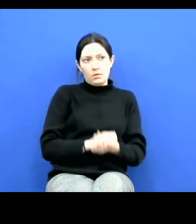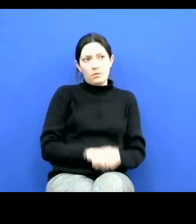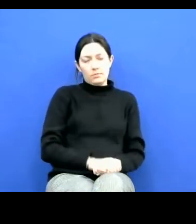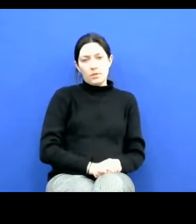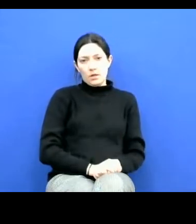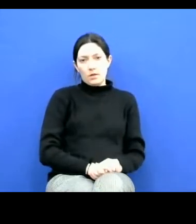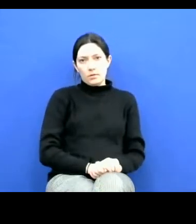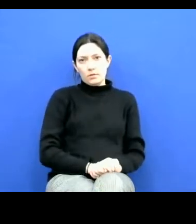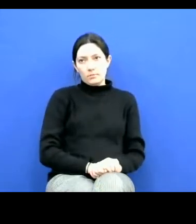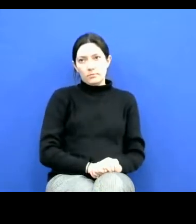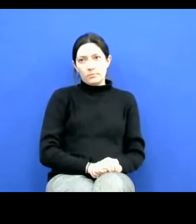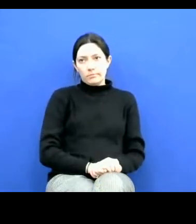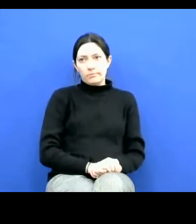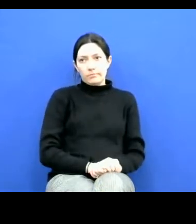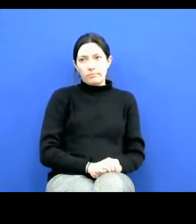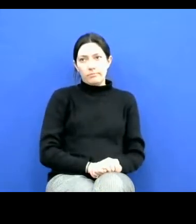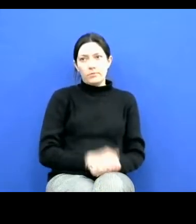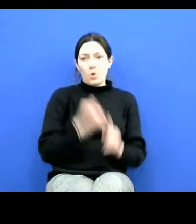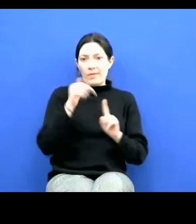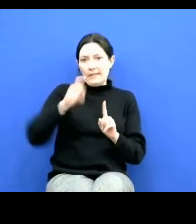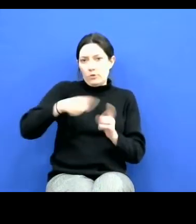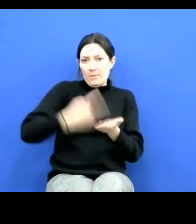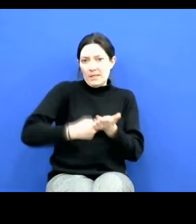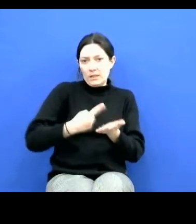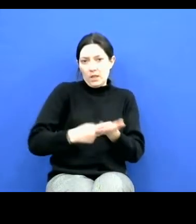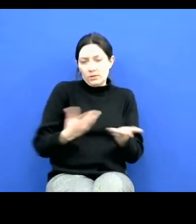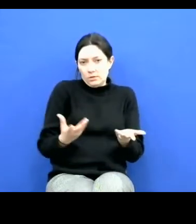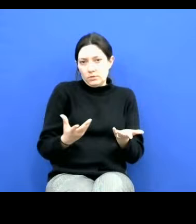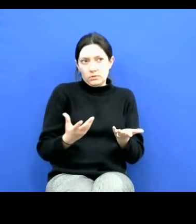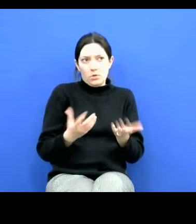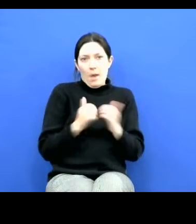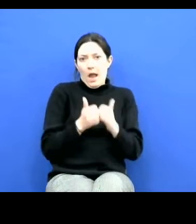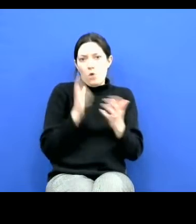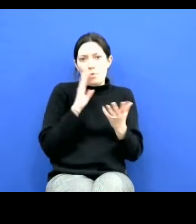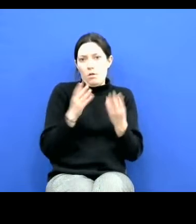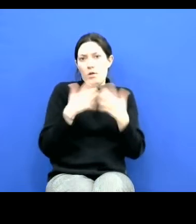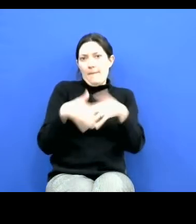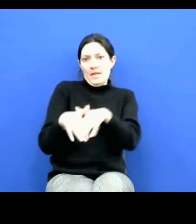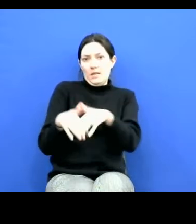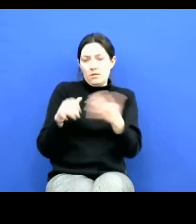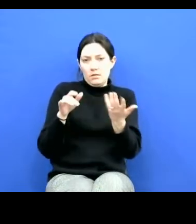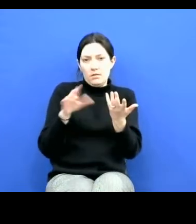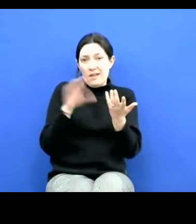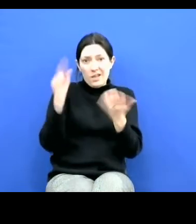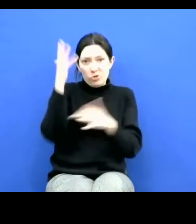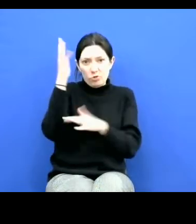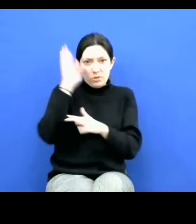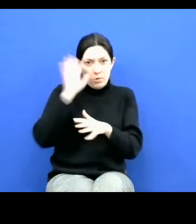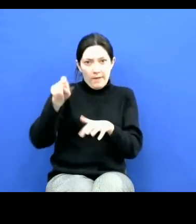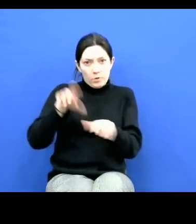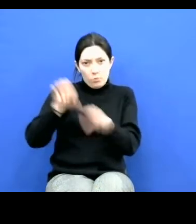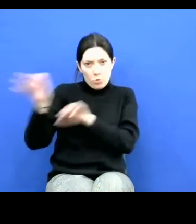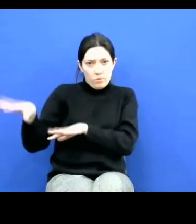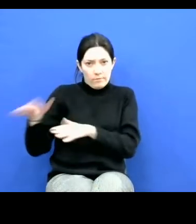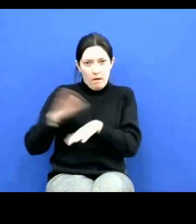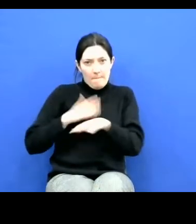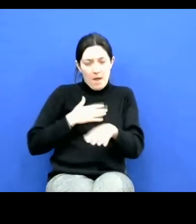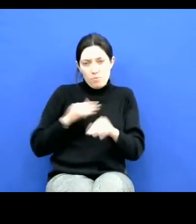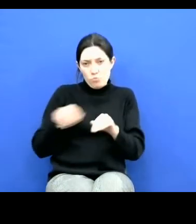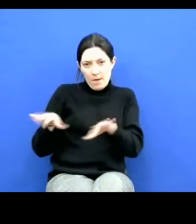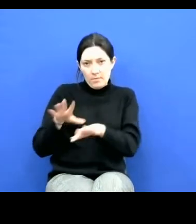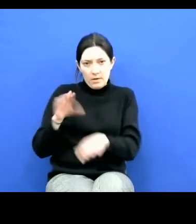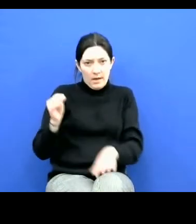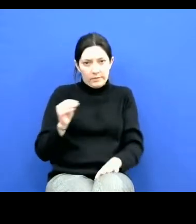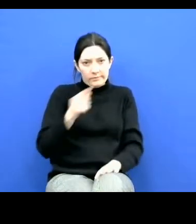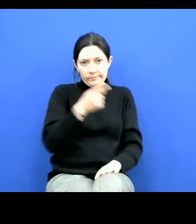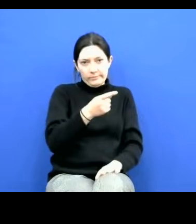yeah, this has to be discussed. I mean, like how this is going to happen, and trees are going to have to be removed on my property and or